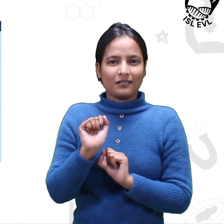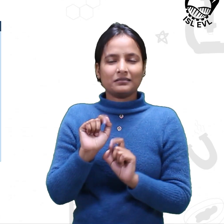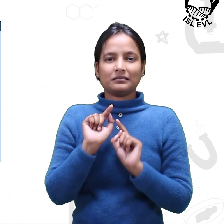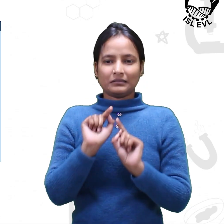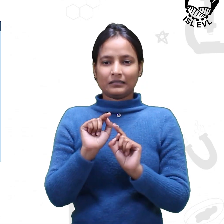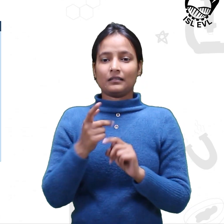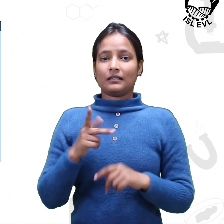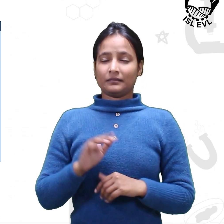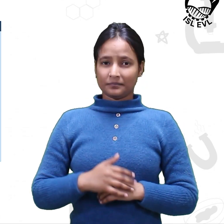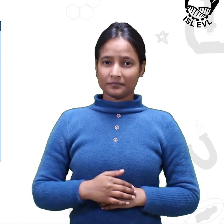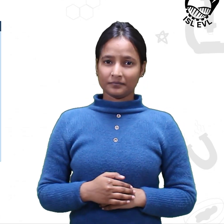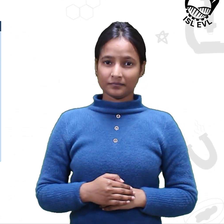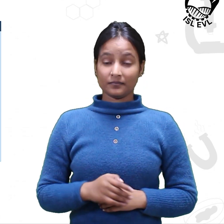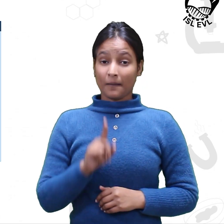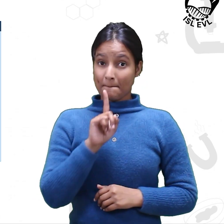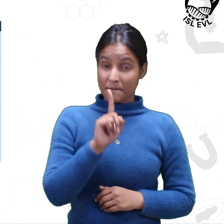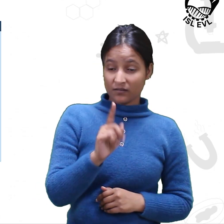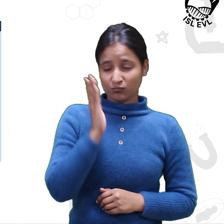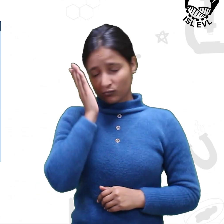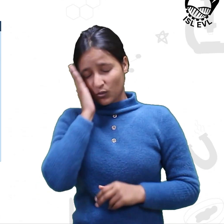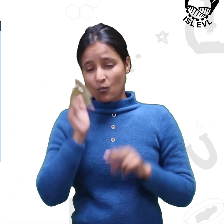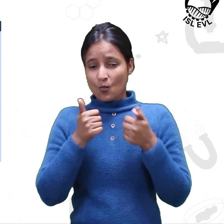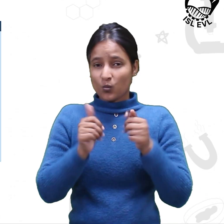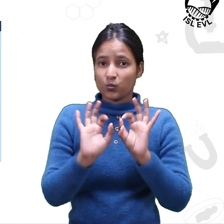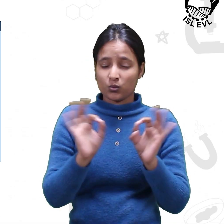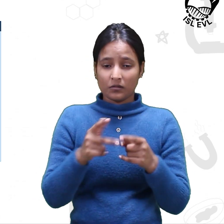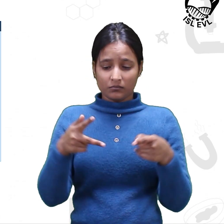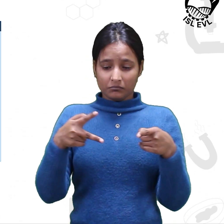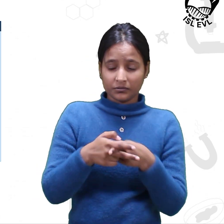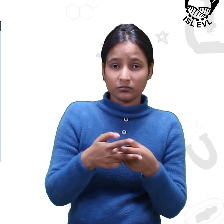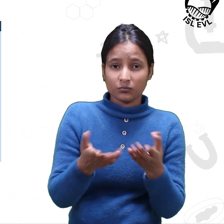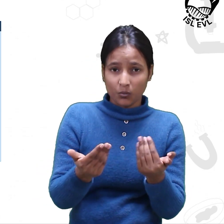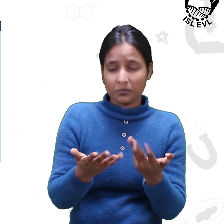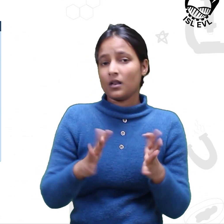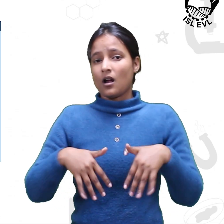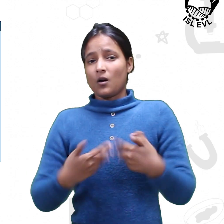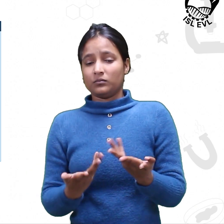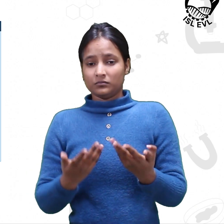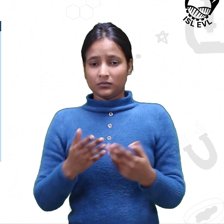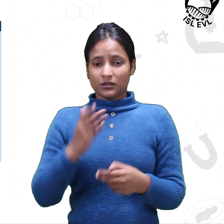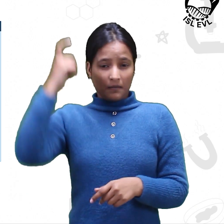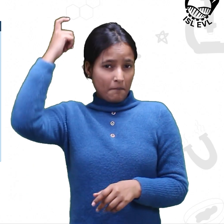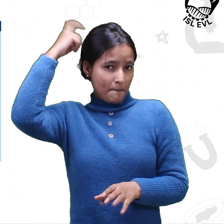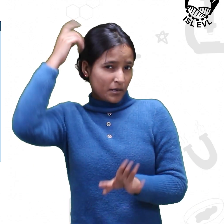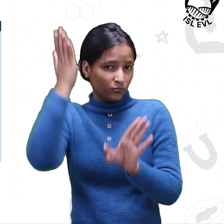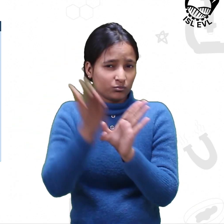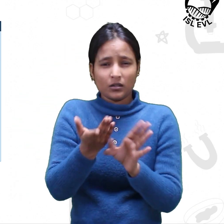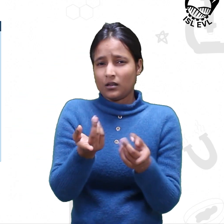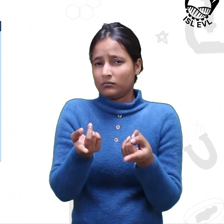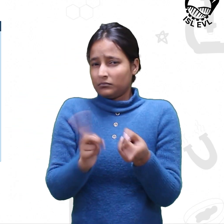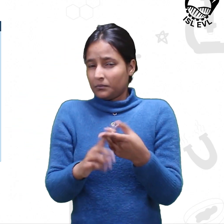will be certain abnormalities that we can face over the short term and even and also the long term, which